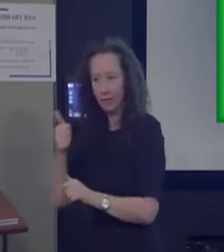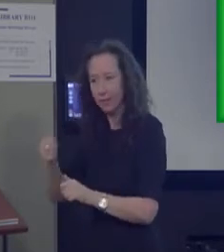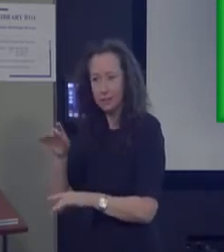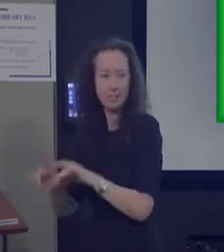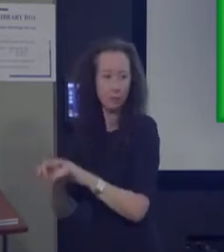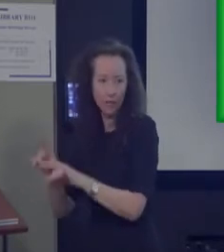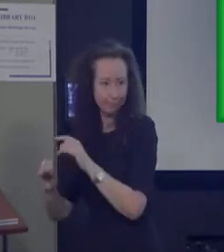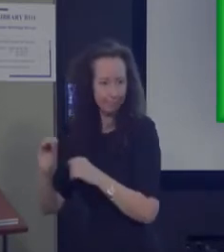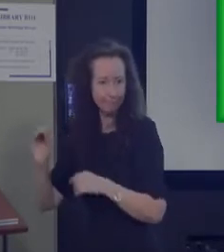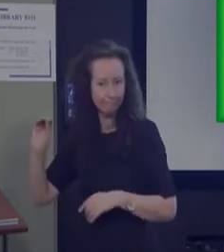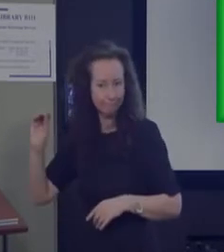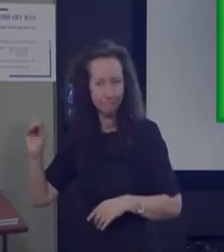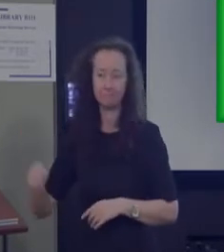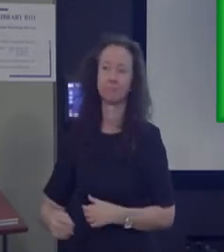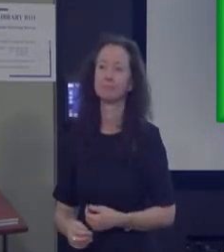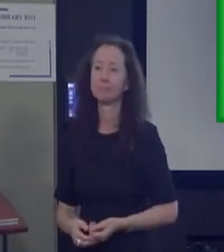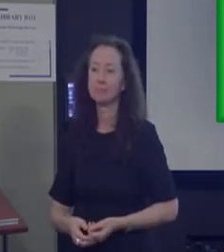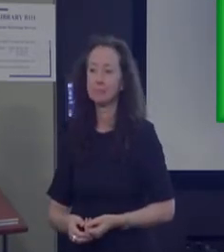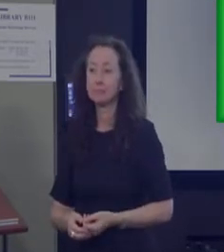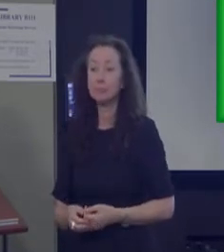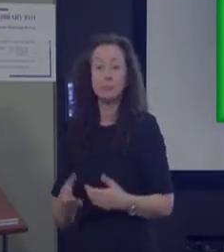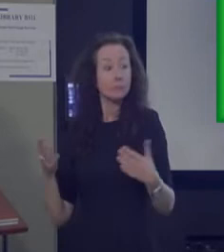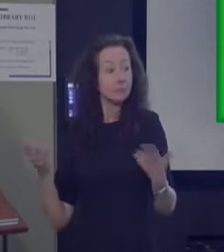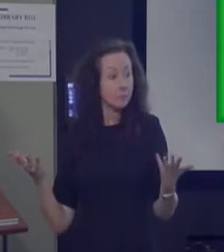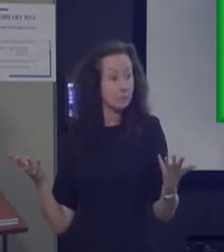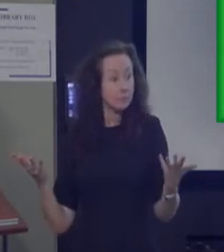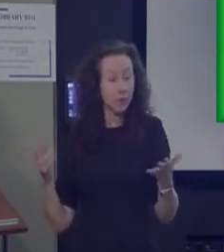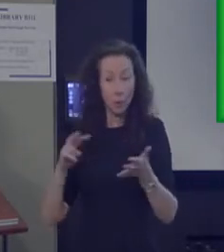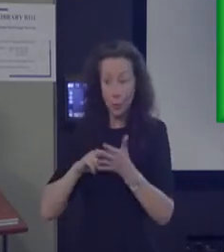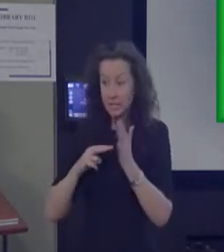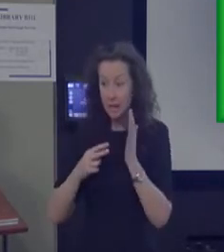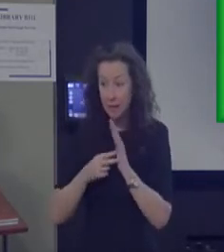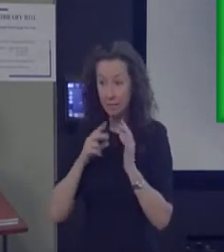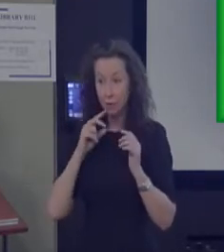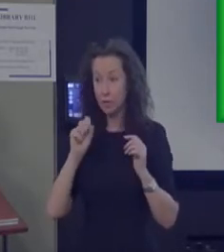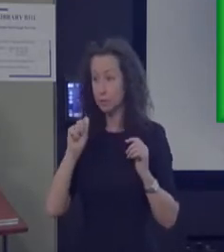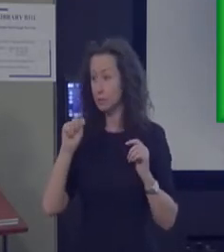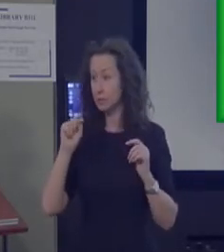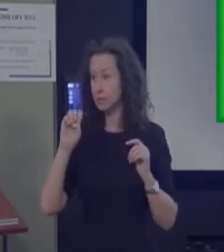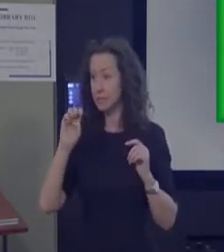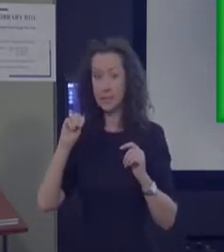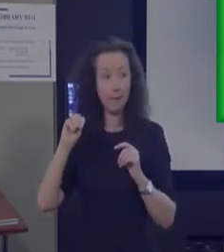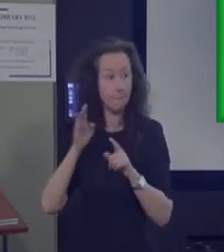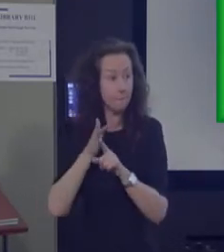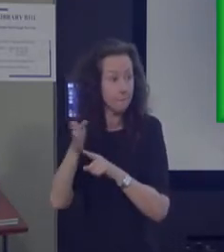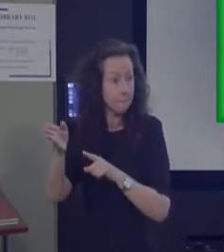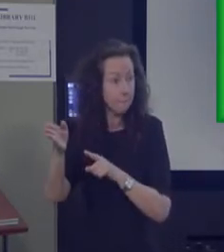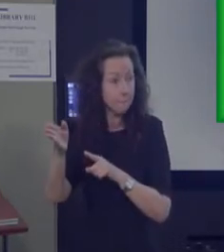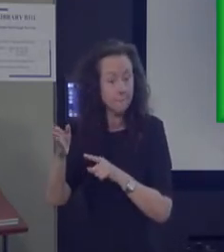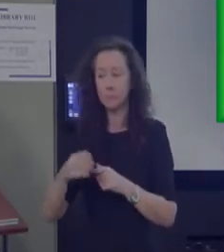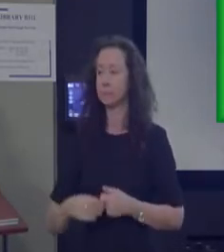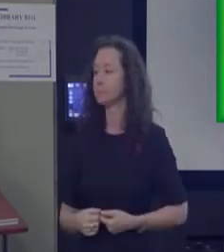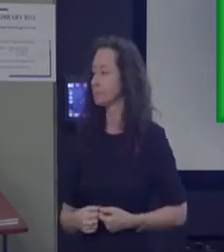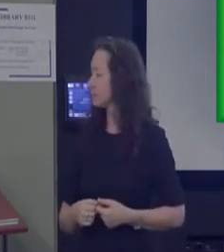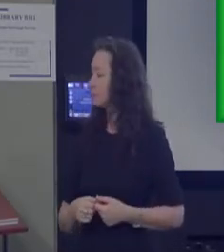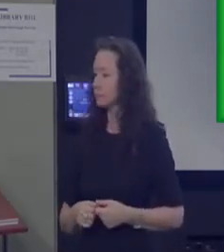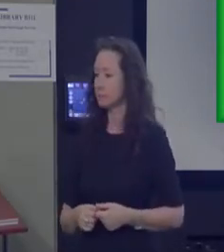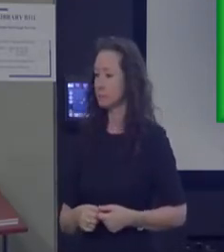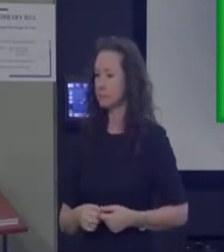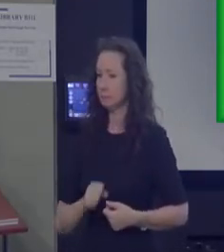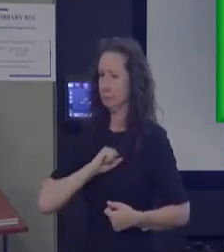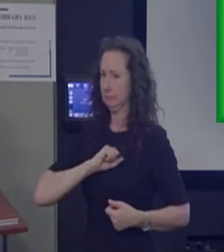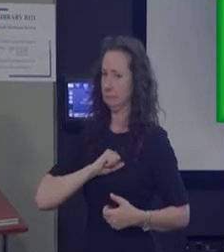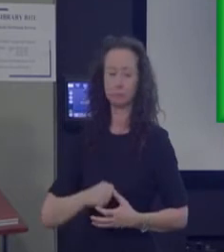uninstructed 4-year-old group. So what are the implications here for STEM education? Excuse me.